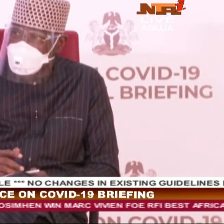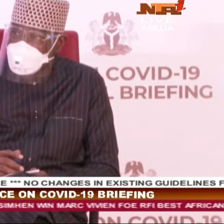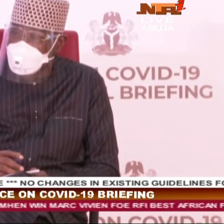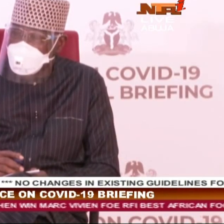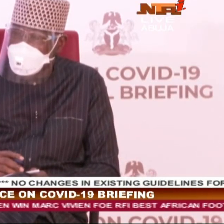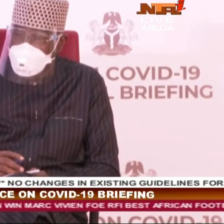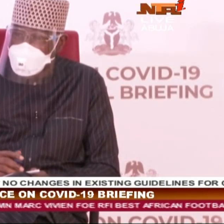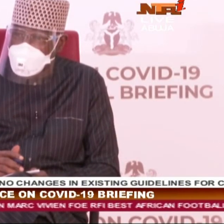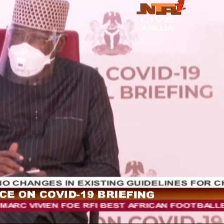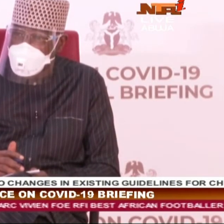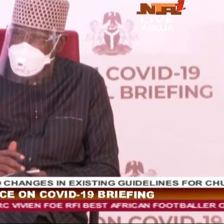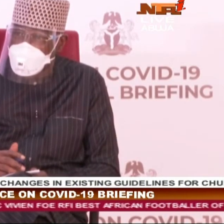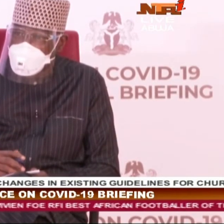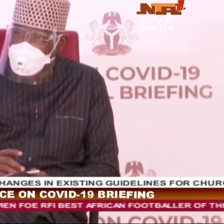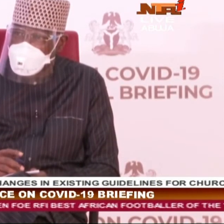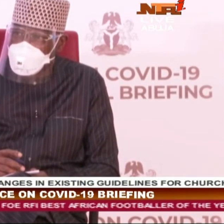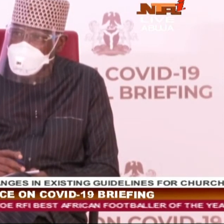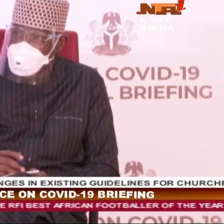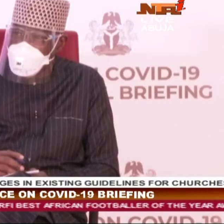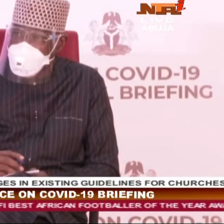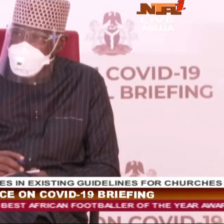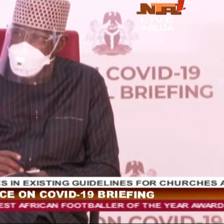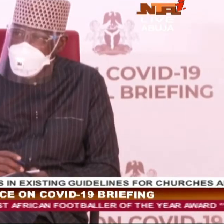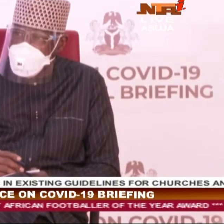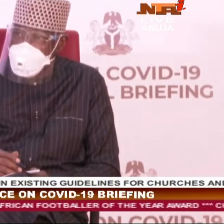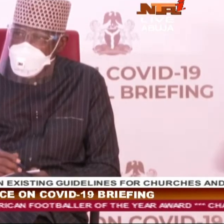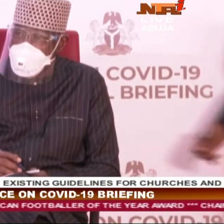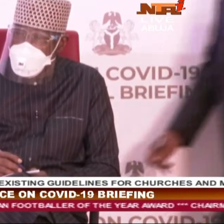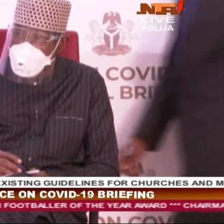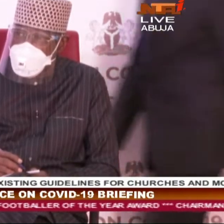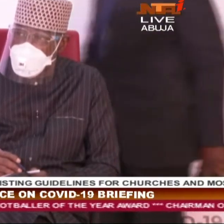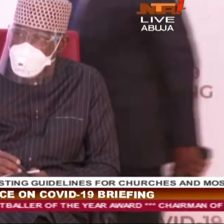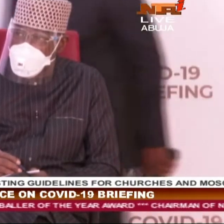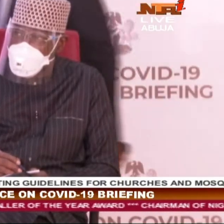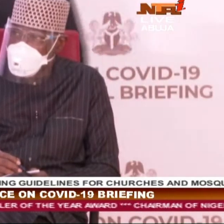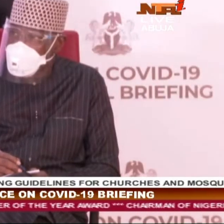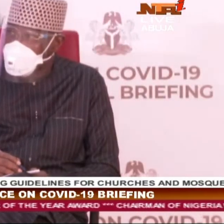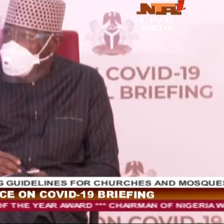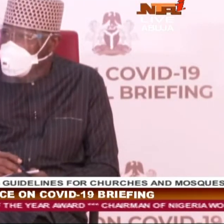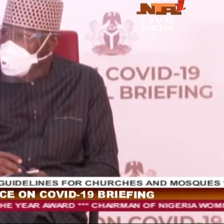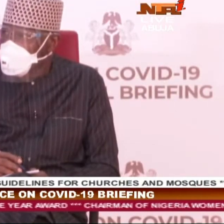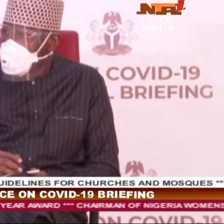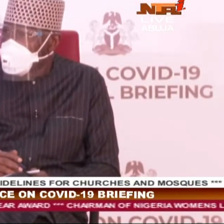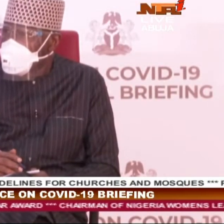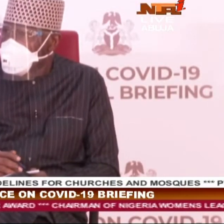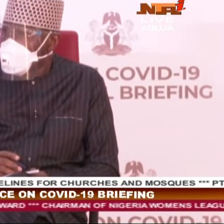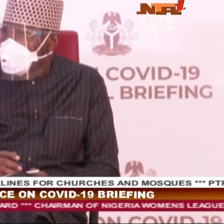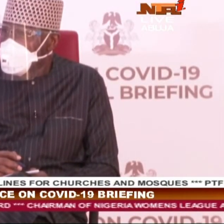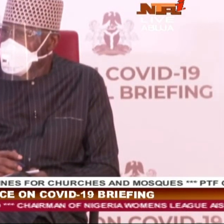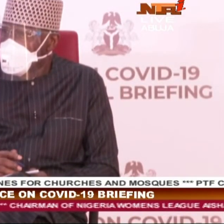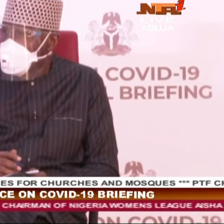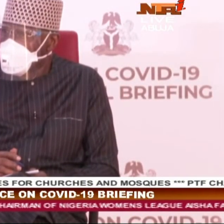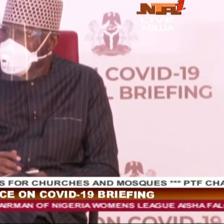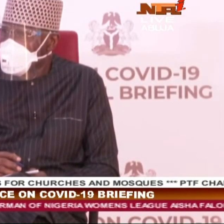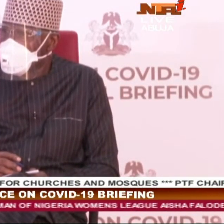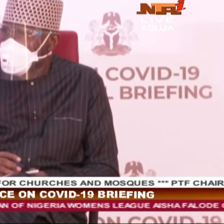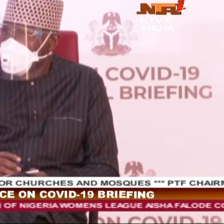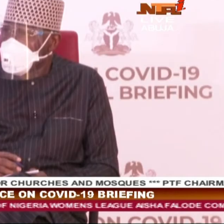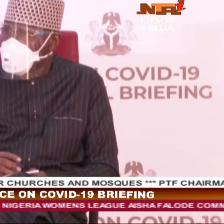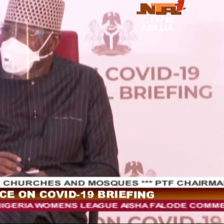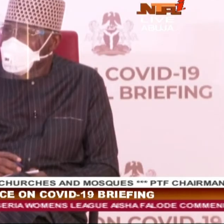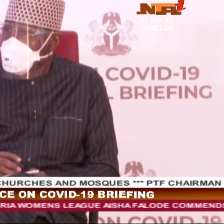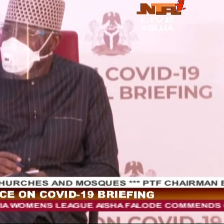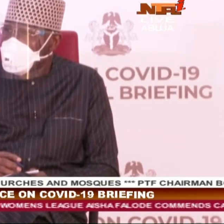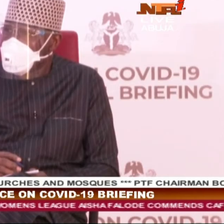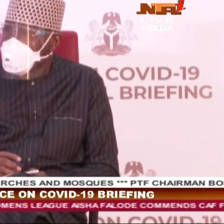a major problem. During the first phase, we had an extension of a week or two. Now, the second phase, we